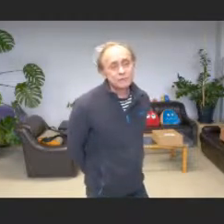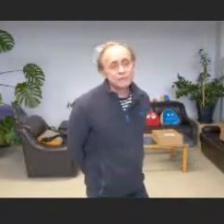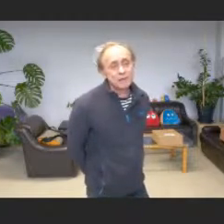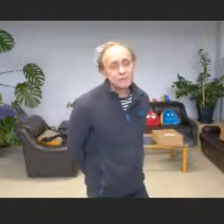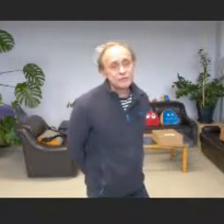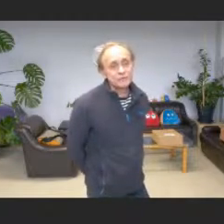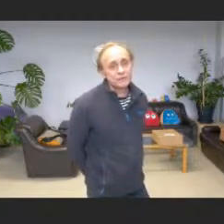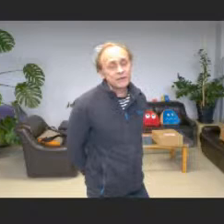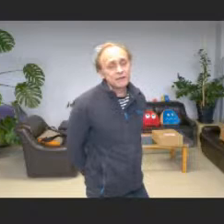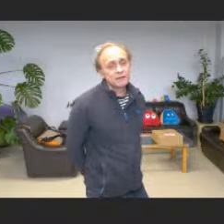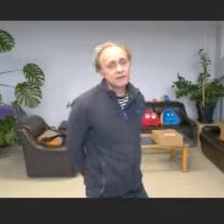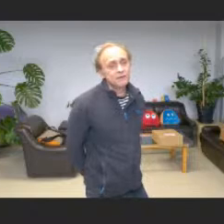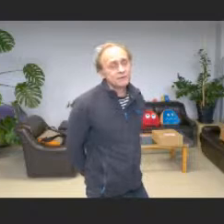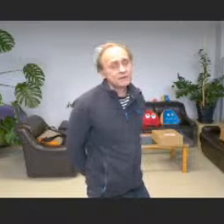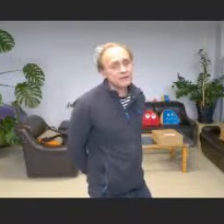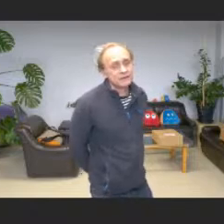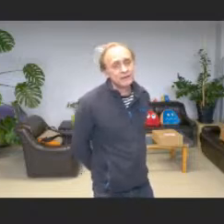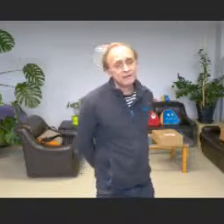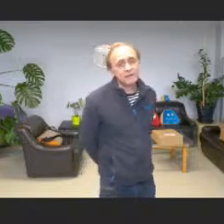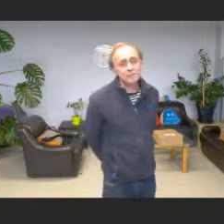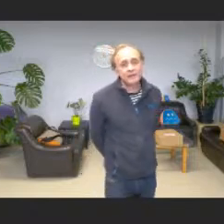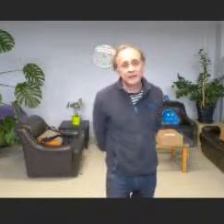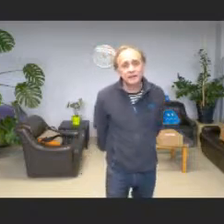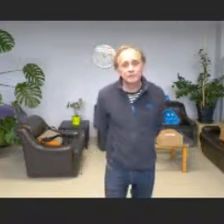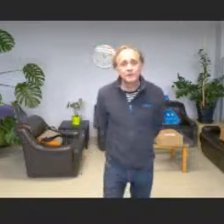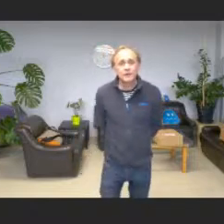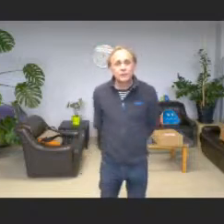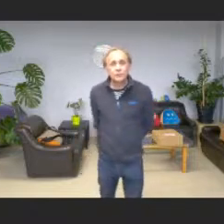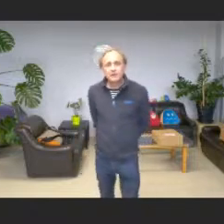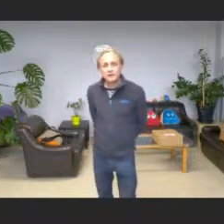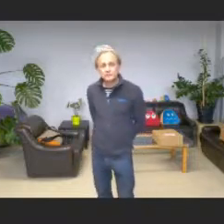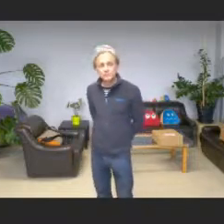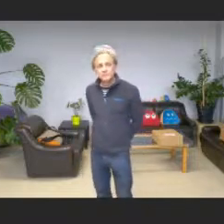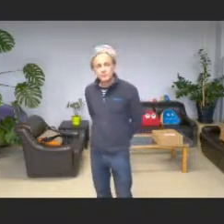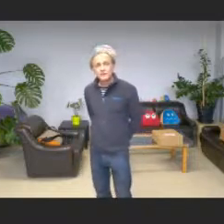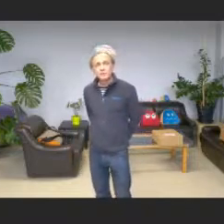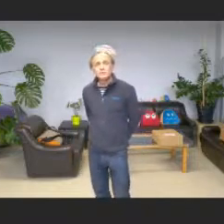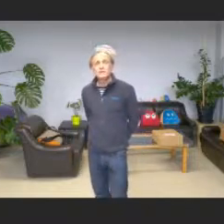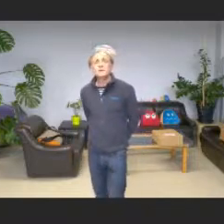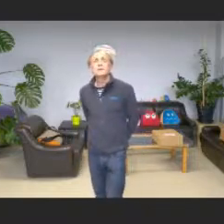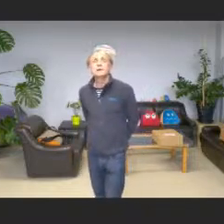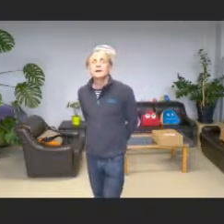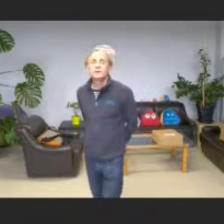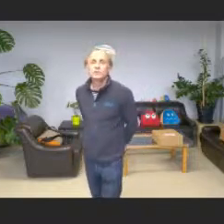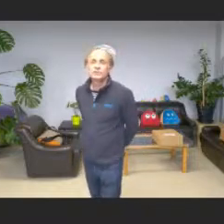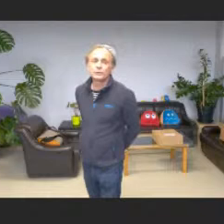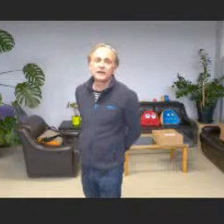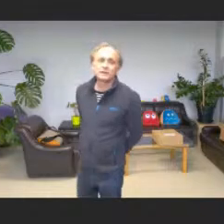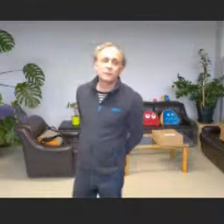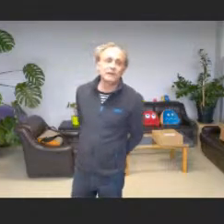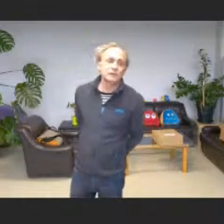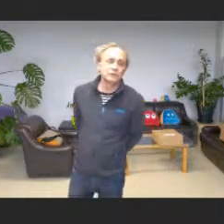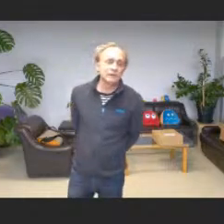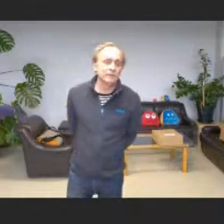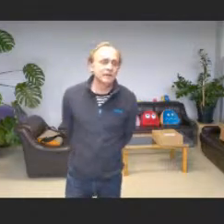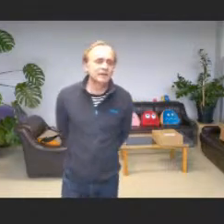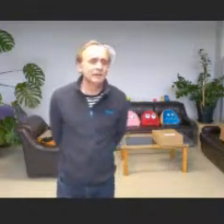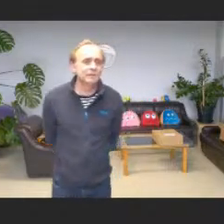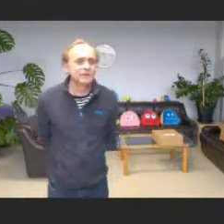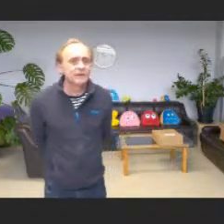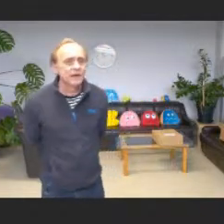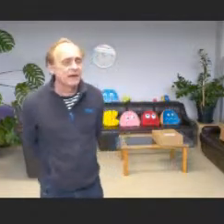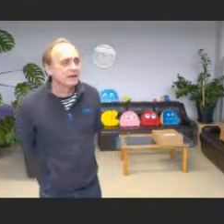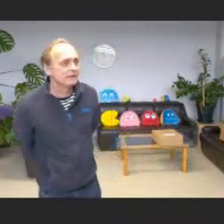part of the consumption is a Teams add-in we're using, which collects the video stream